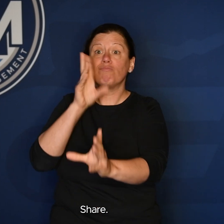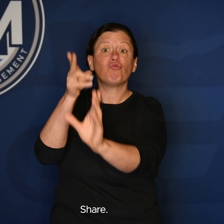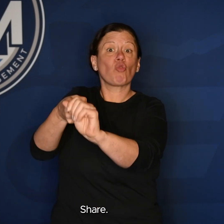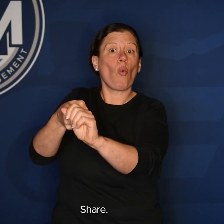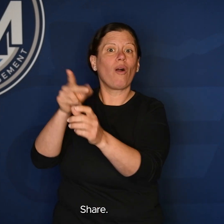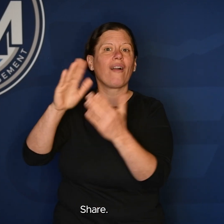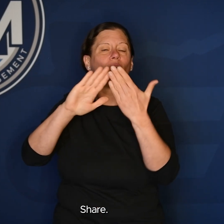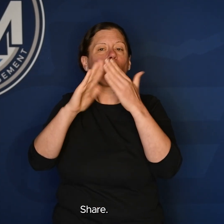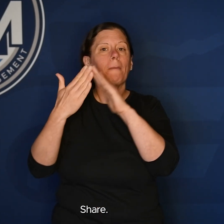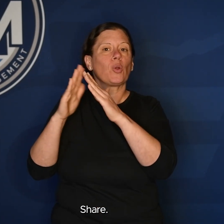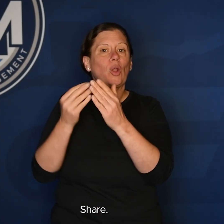Share.